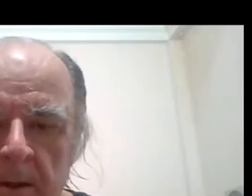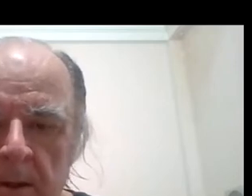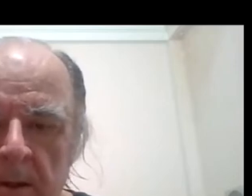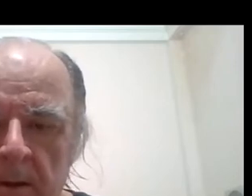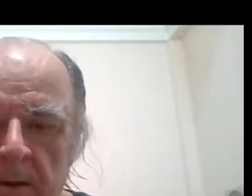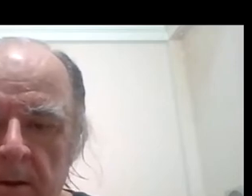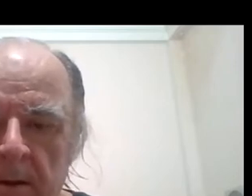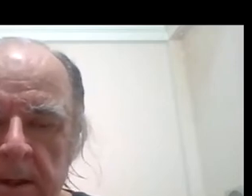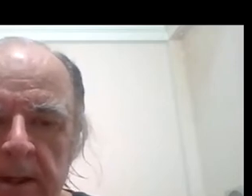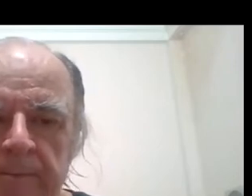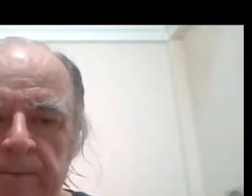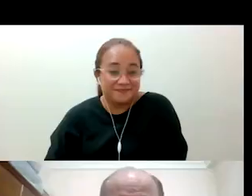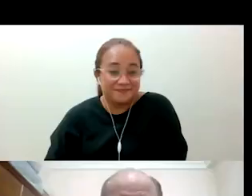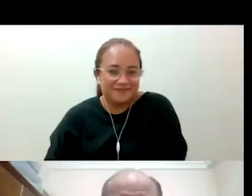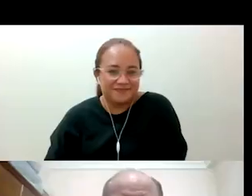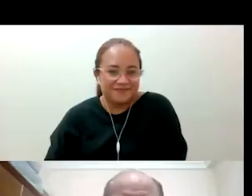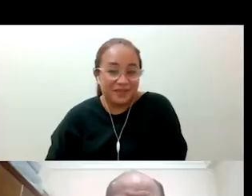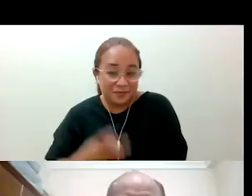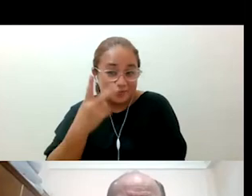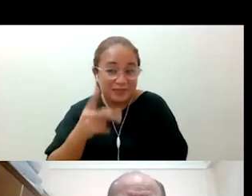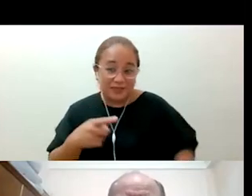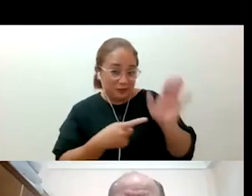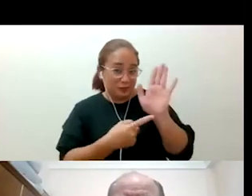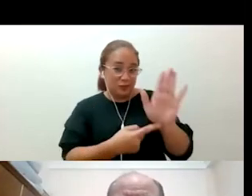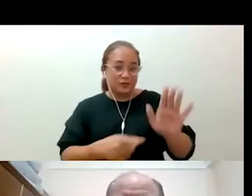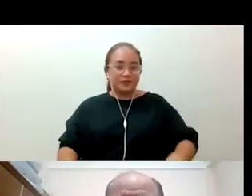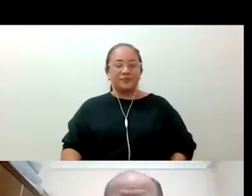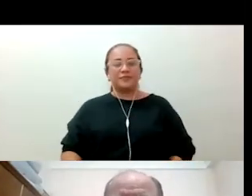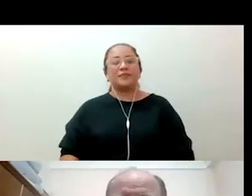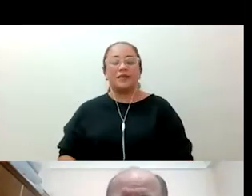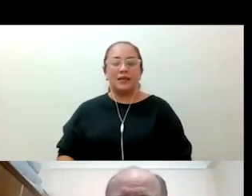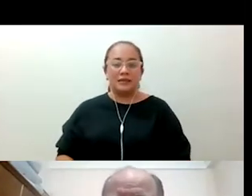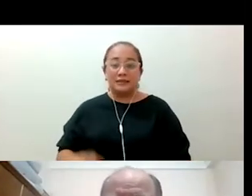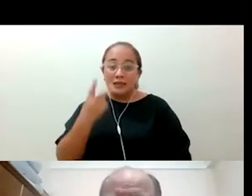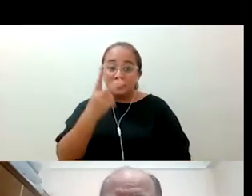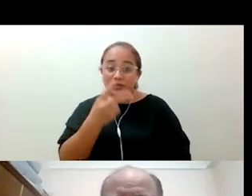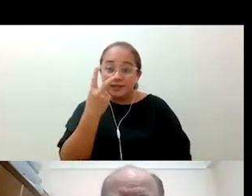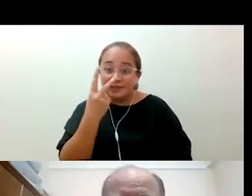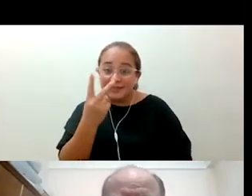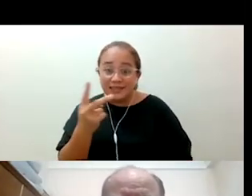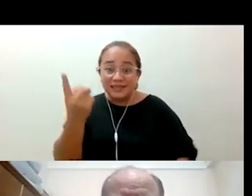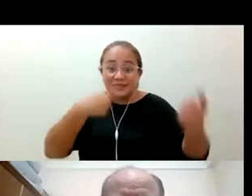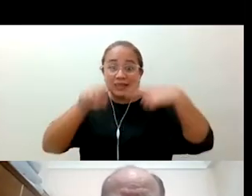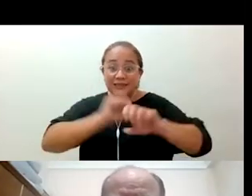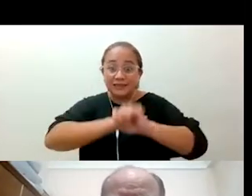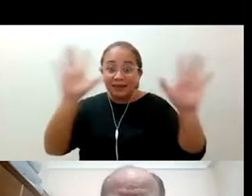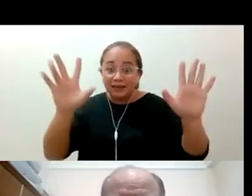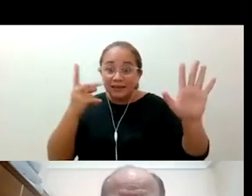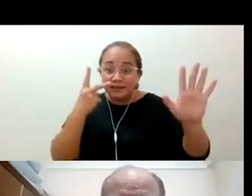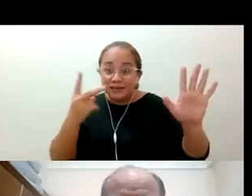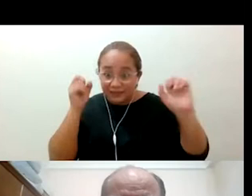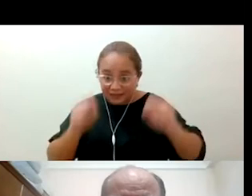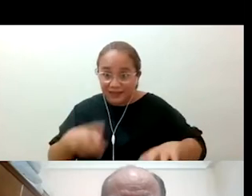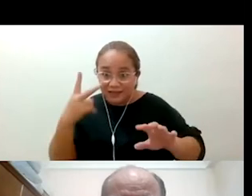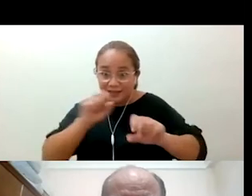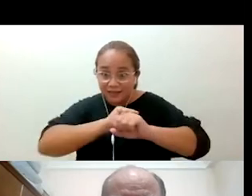saying see. Yeah, let me show you this. So if you, can you see the signs clearly?